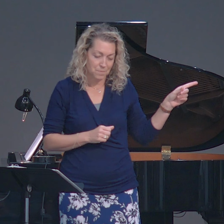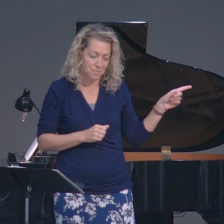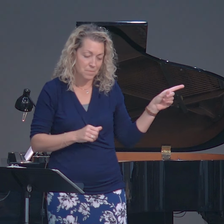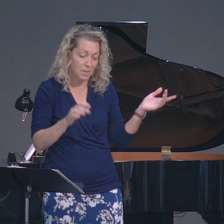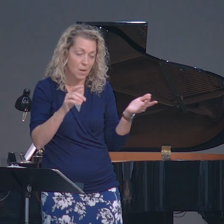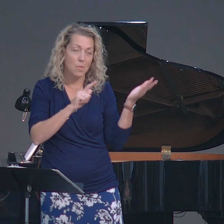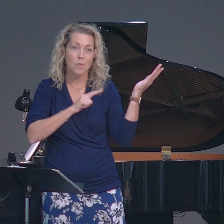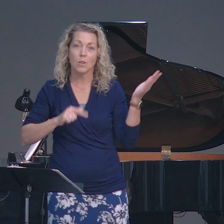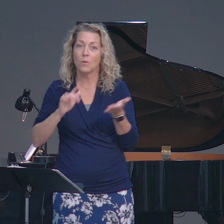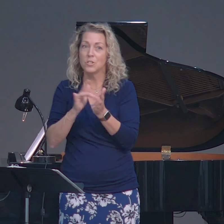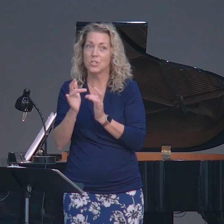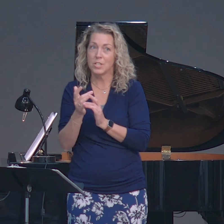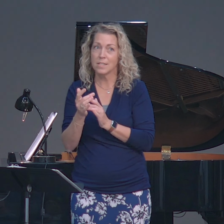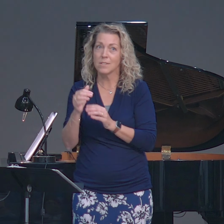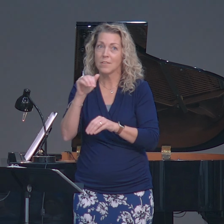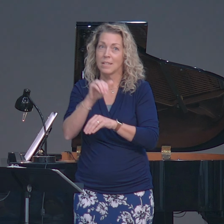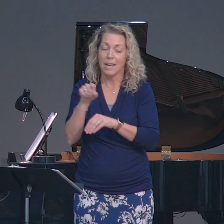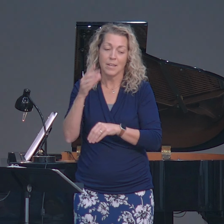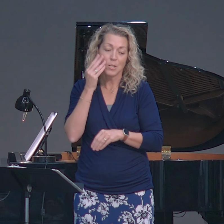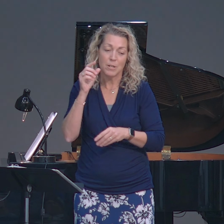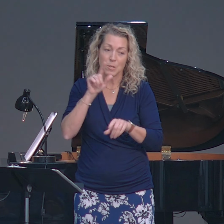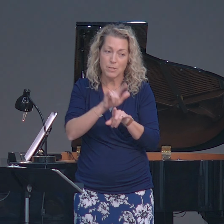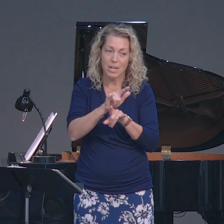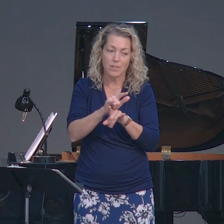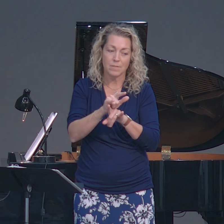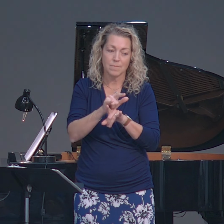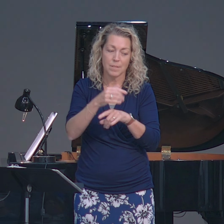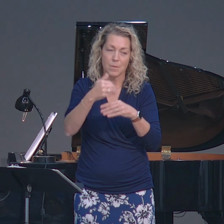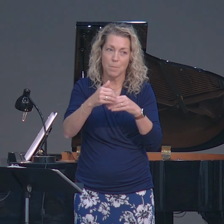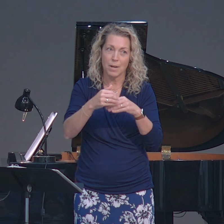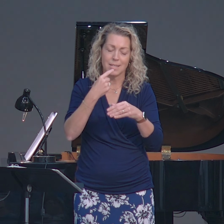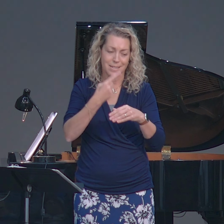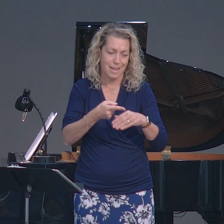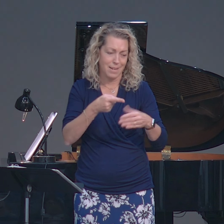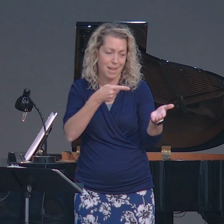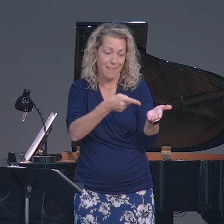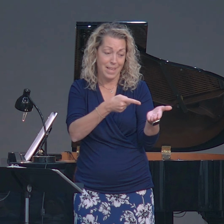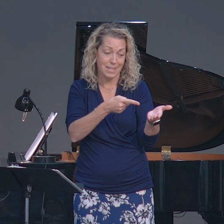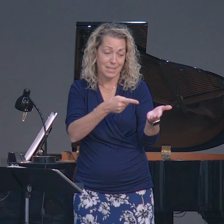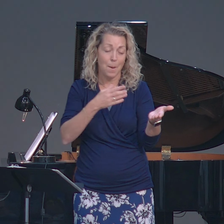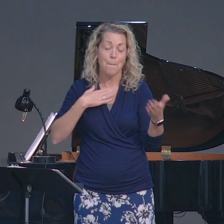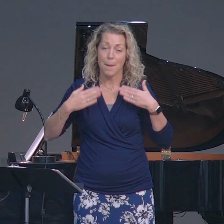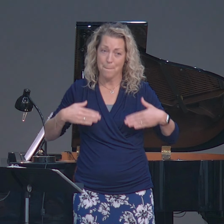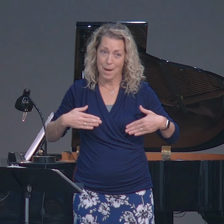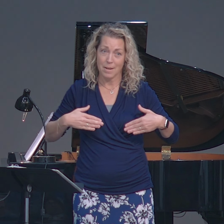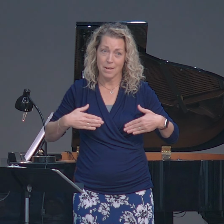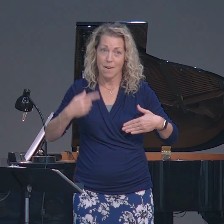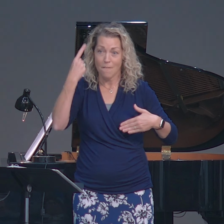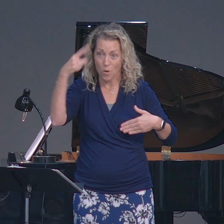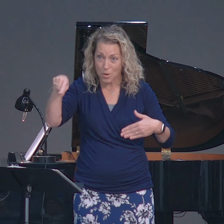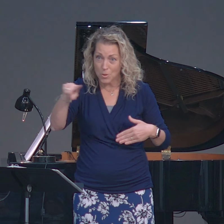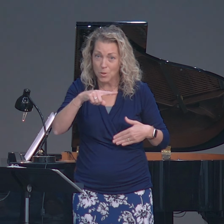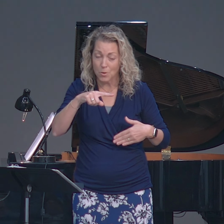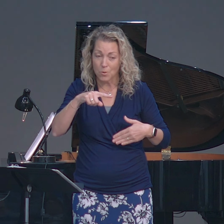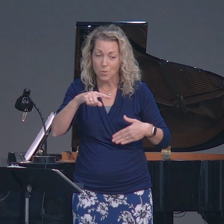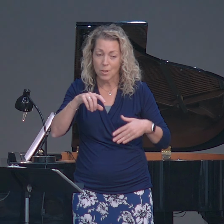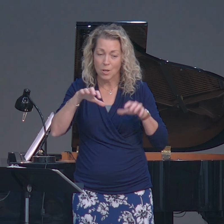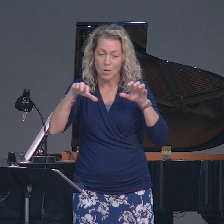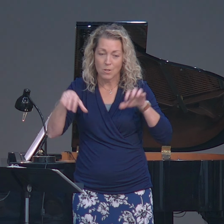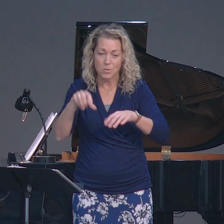The Lord Jesus, on the night when he was betrayed, took bread, and when he had given thanks, he broke it and said, "This is my body, which is for you. Do this